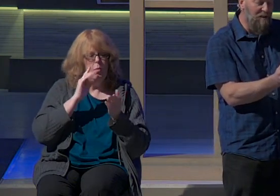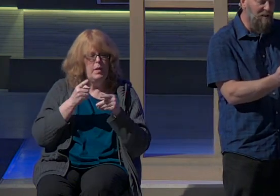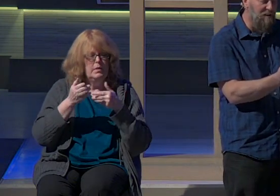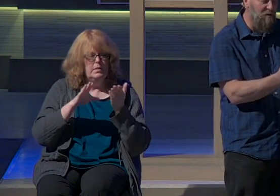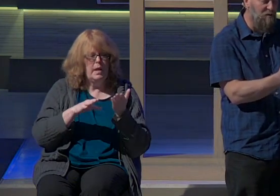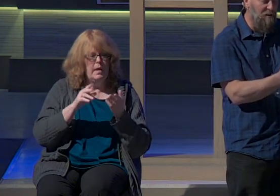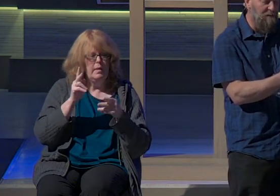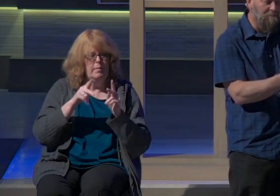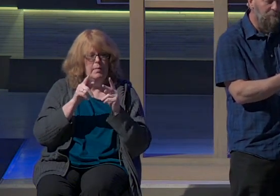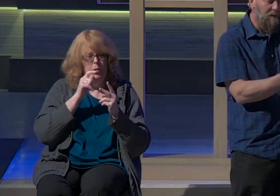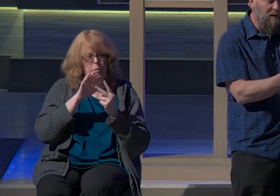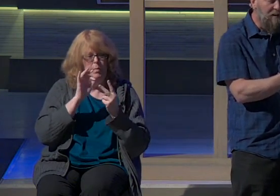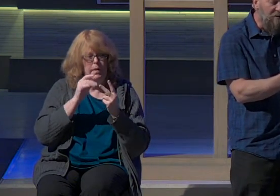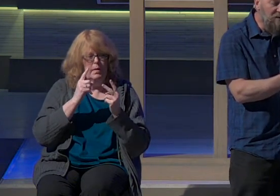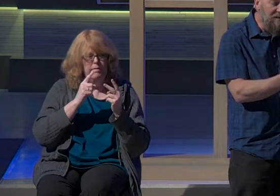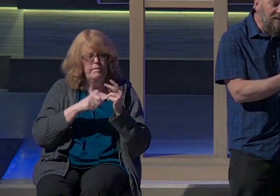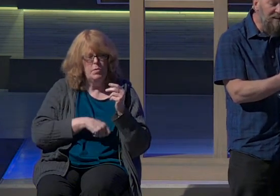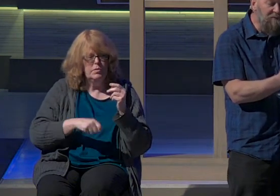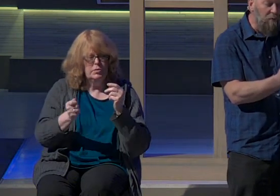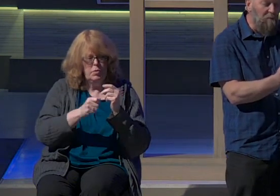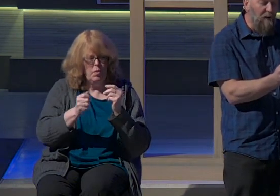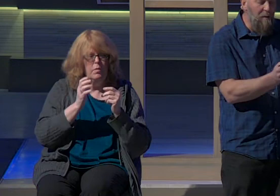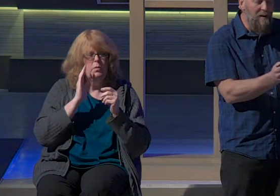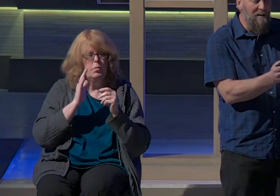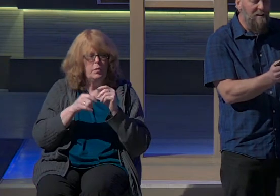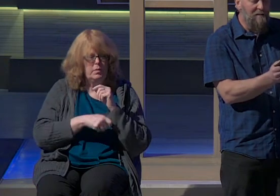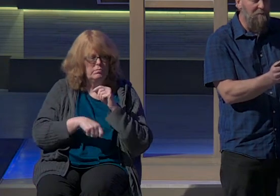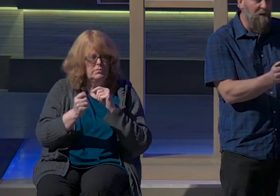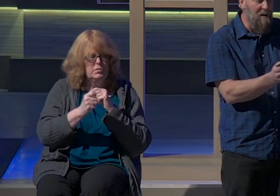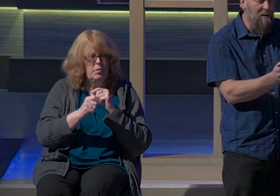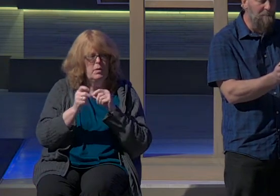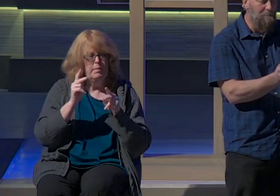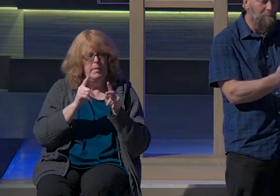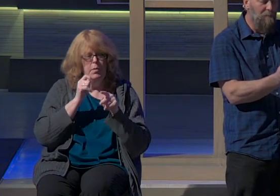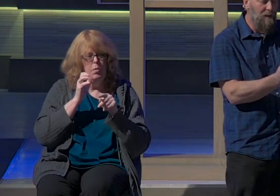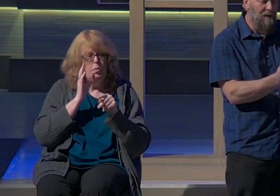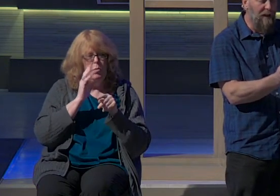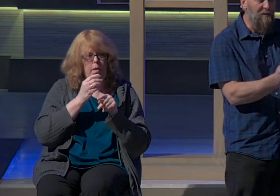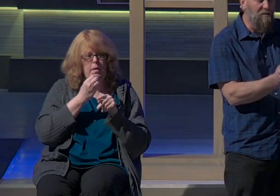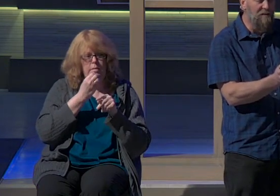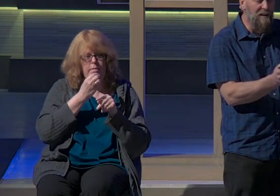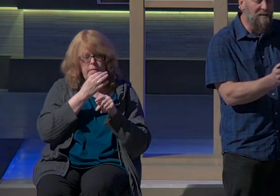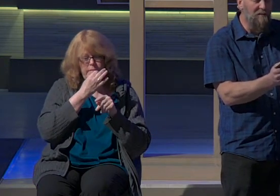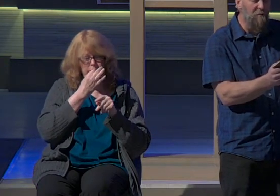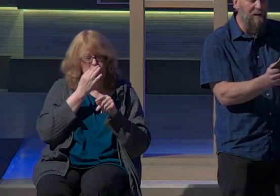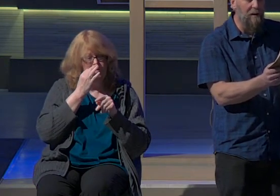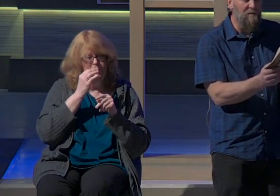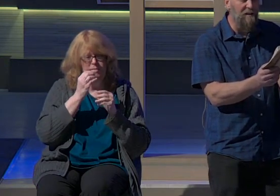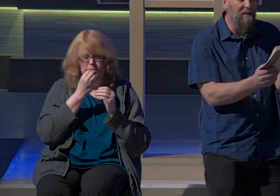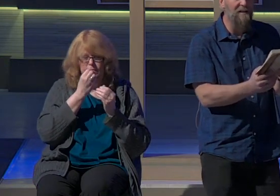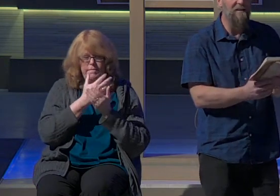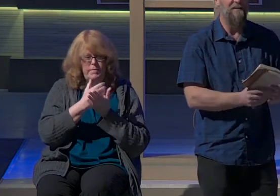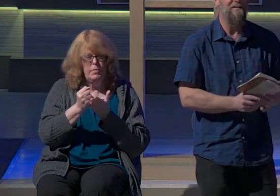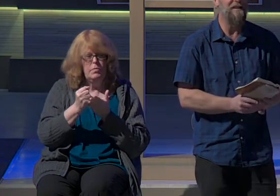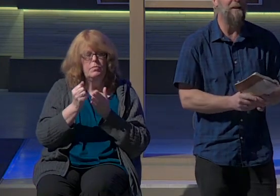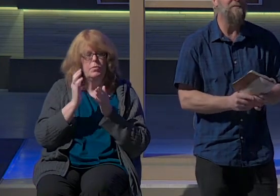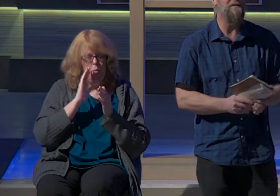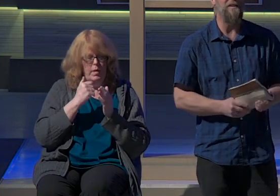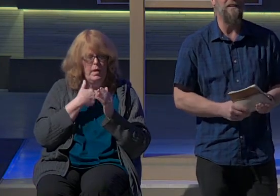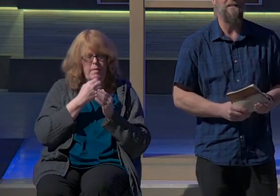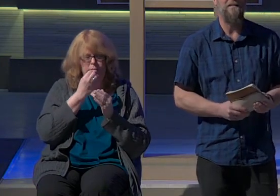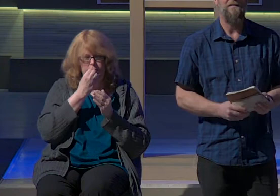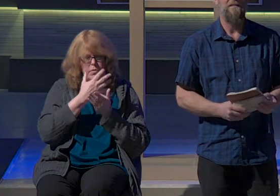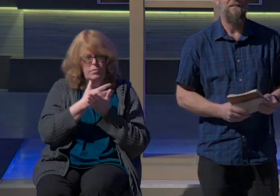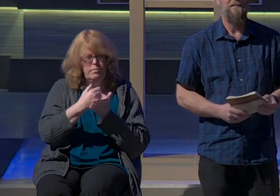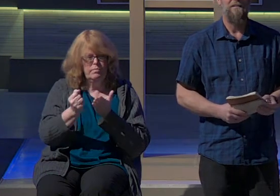sword to the sword, those destined for famine to famine, and those destined for captivity to